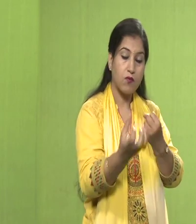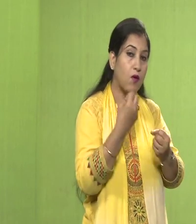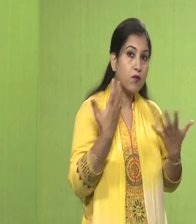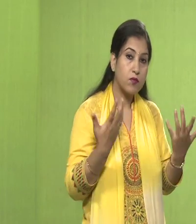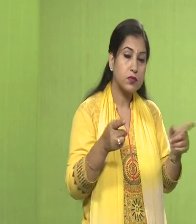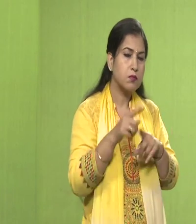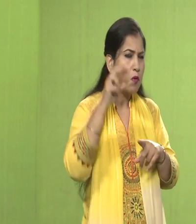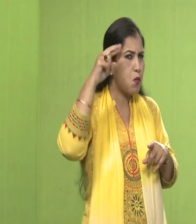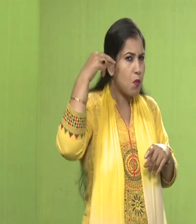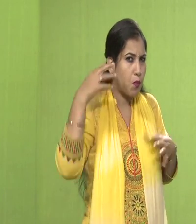and the reasons